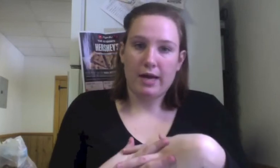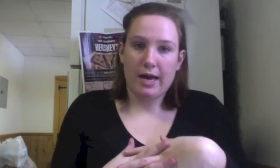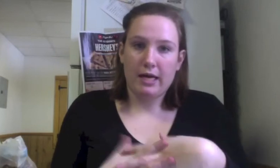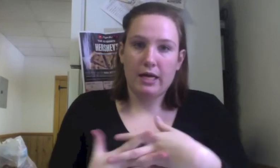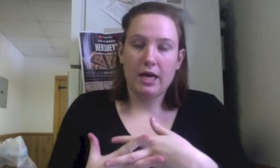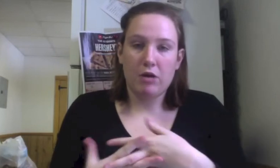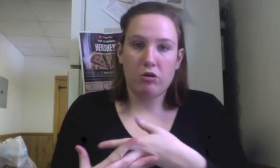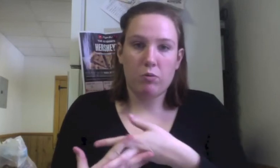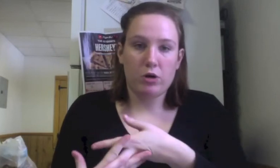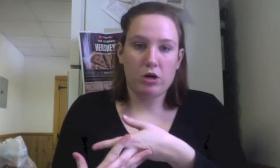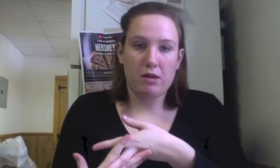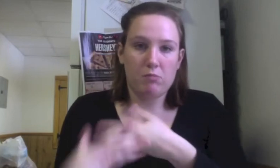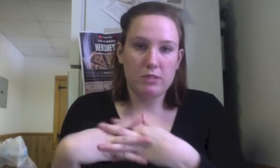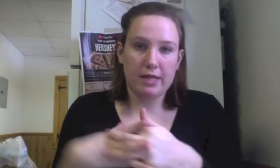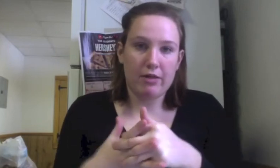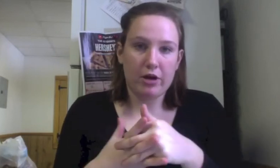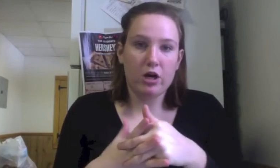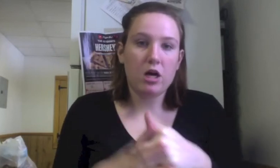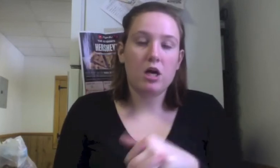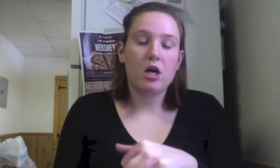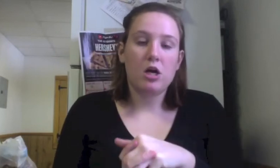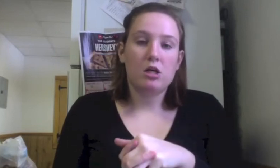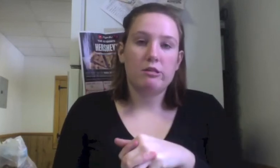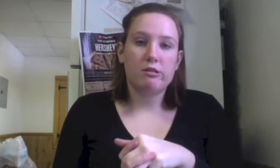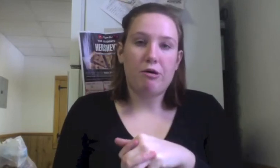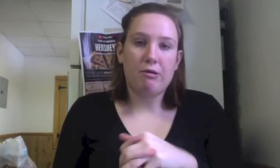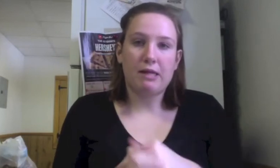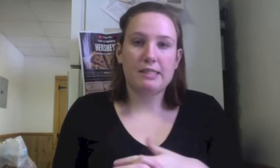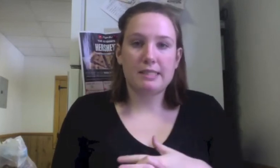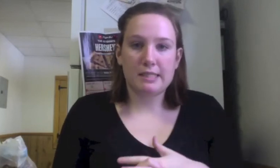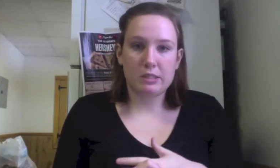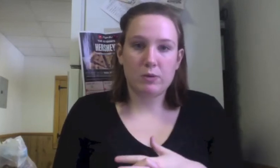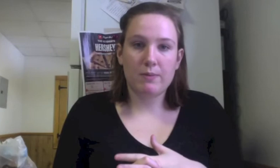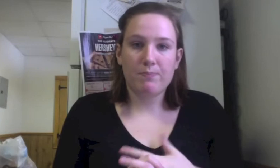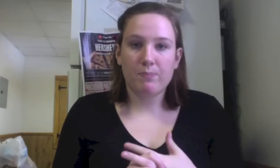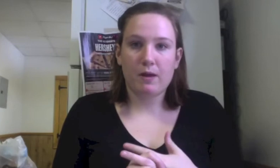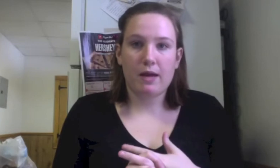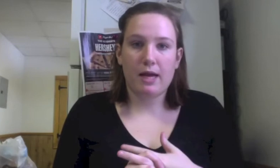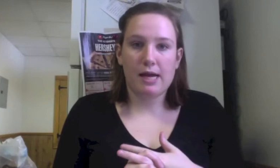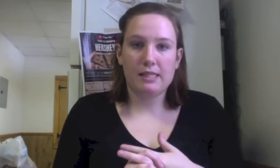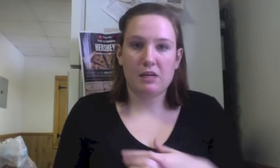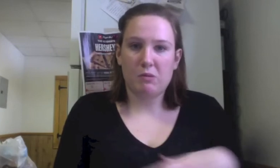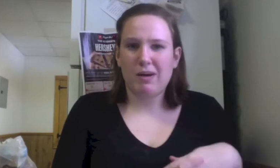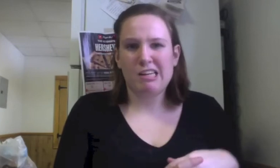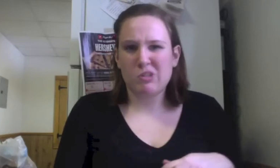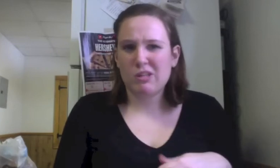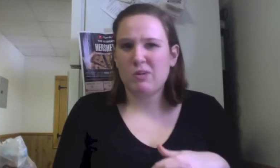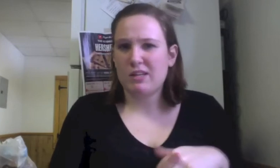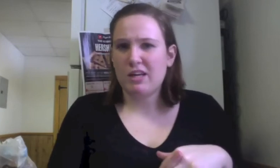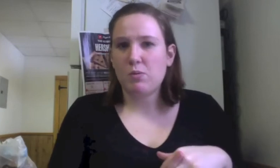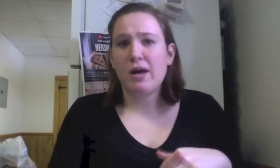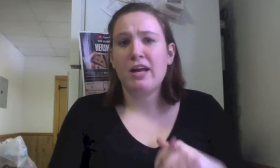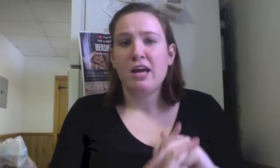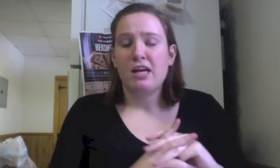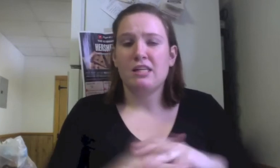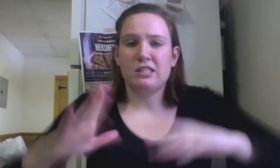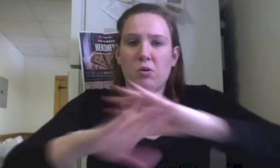hand and you can work on them together. So that's the end of this one, and I'll be back shortly with another one because this